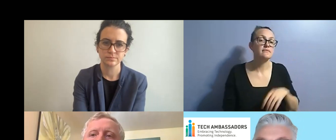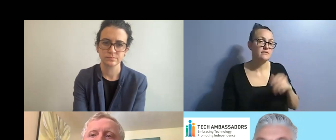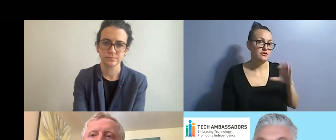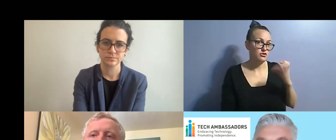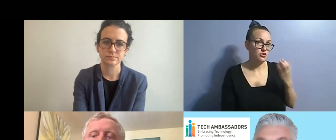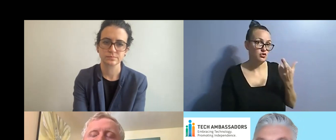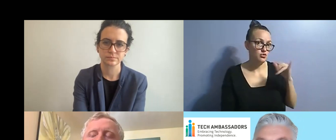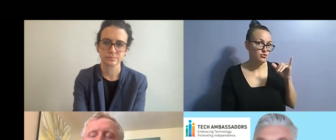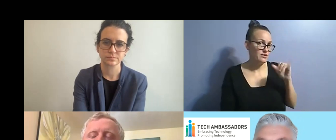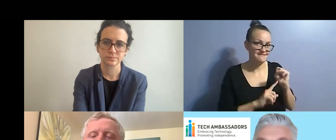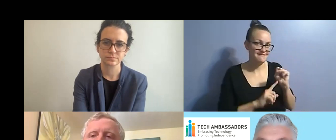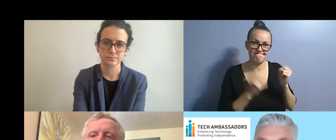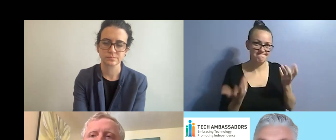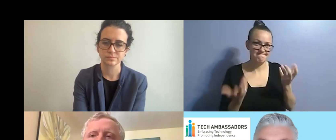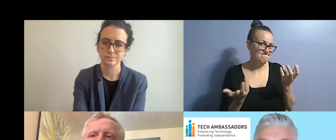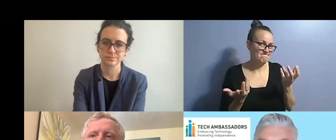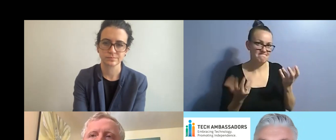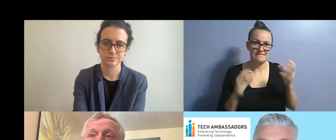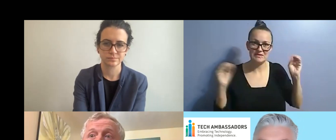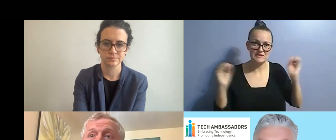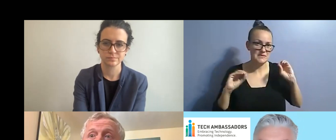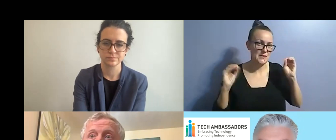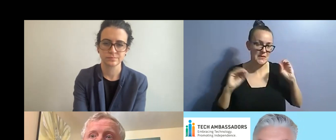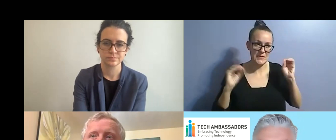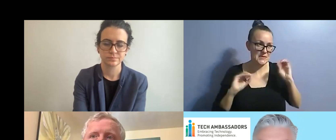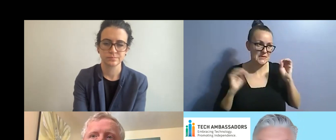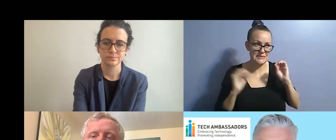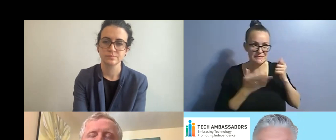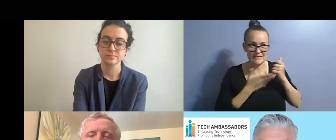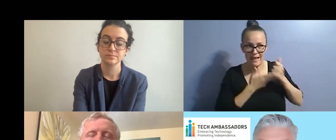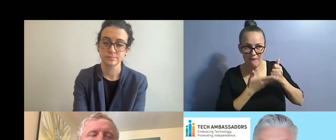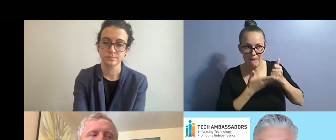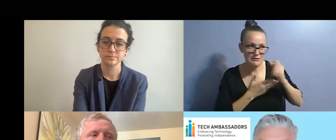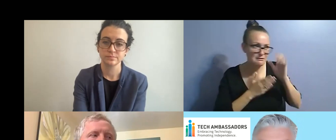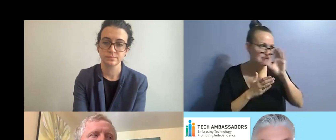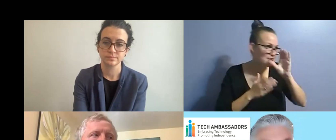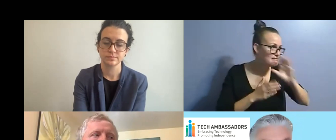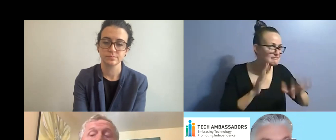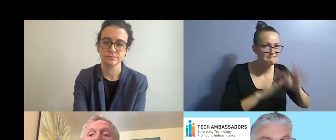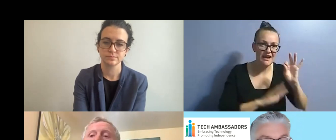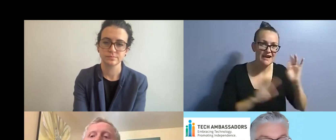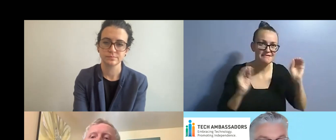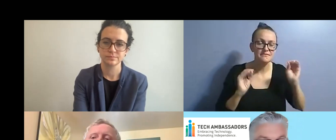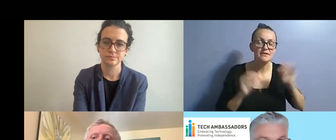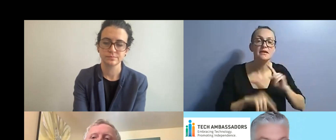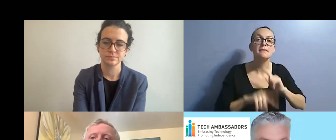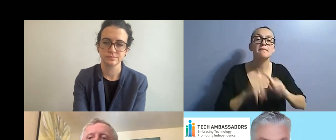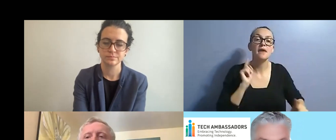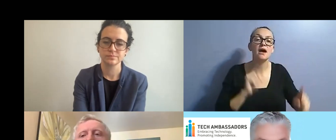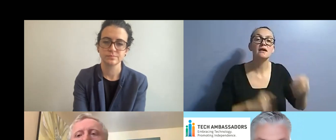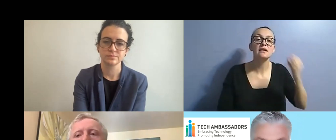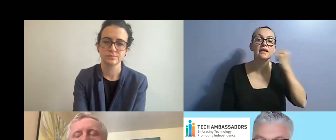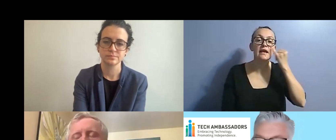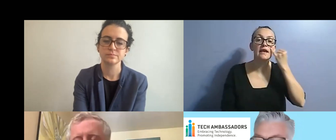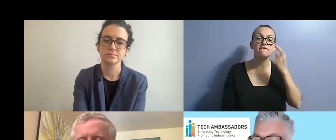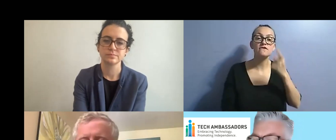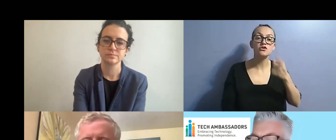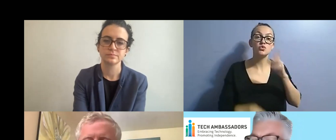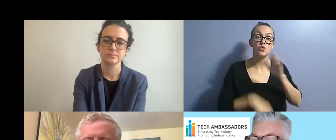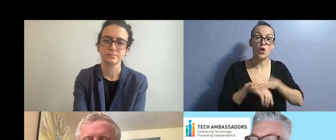It doesn't. But a cool thing that you can do, if you go on